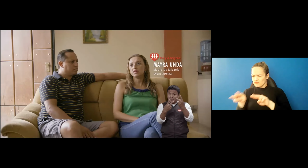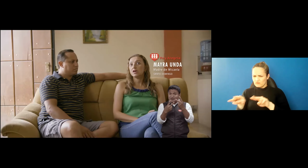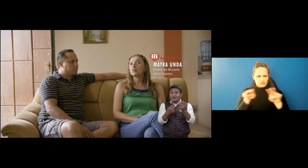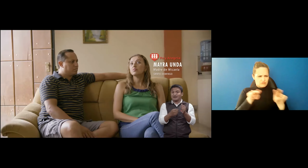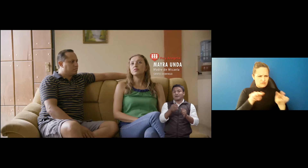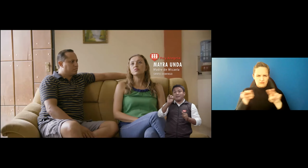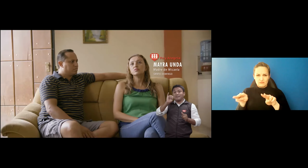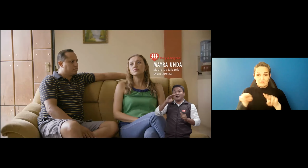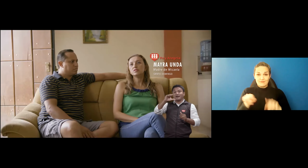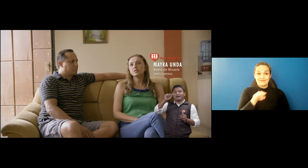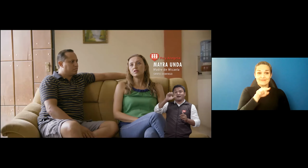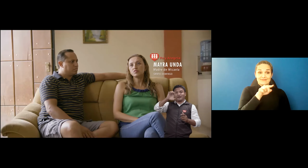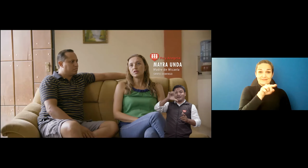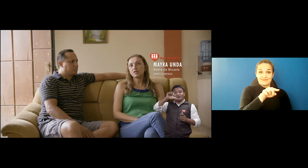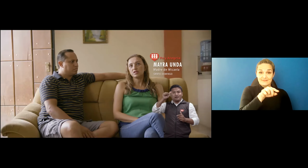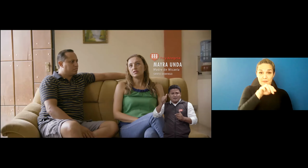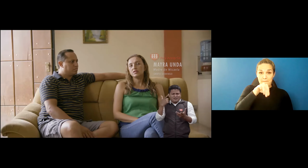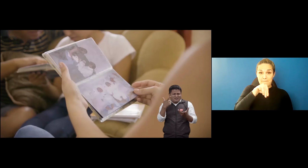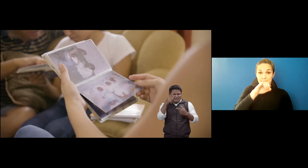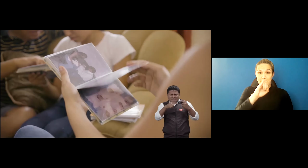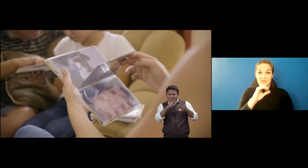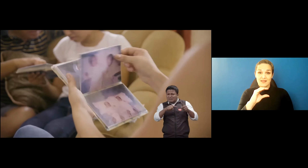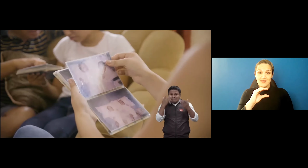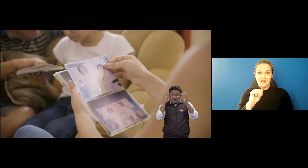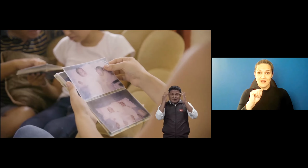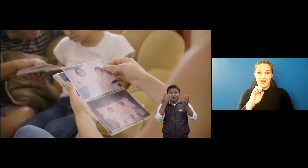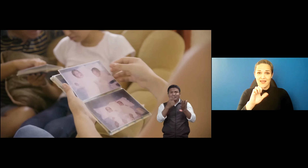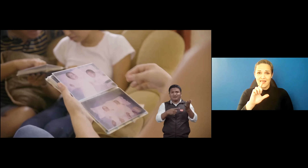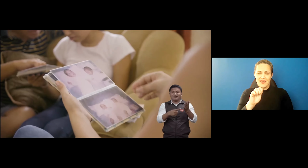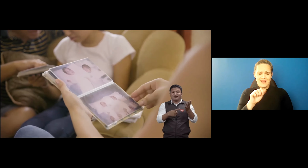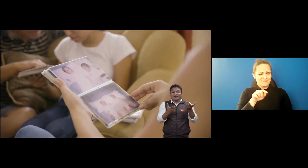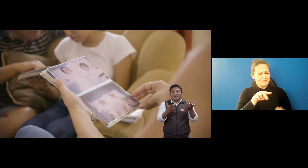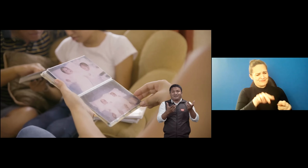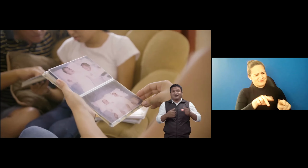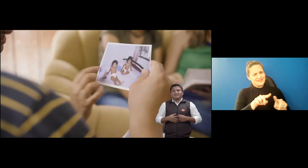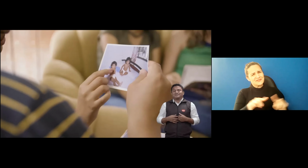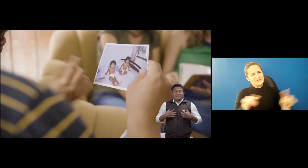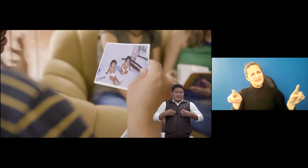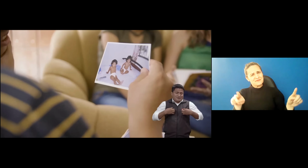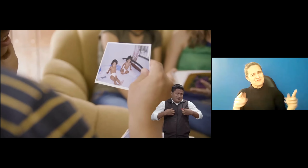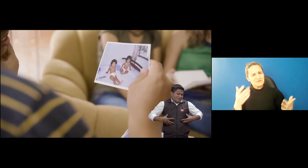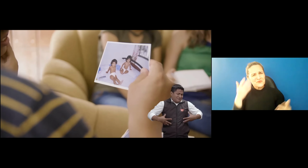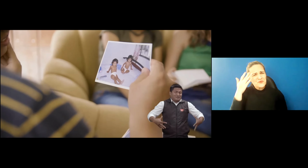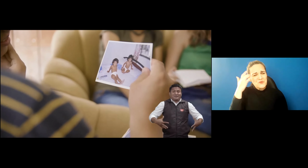we were able to realize that Micaela had something, but we didn't know what it was.